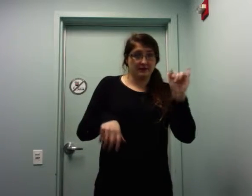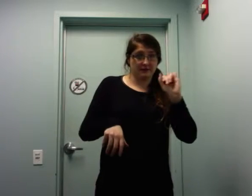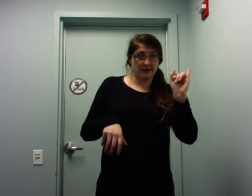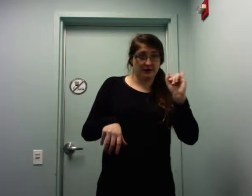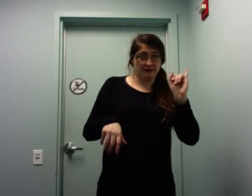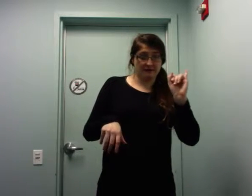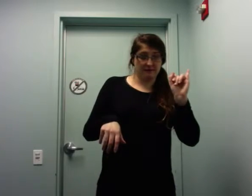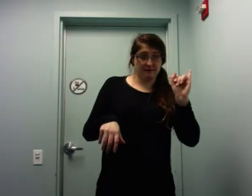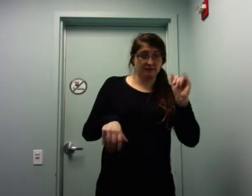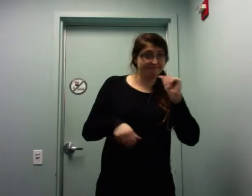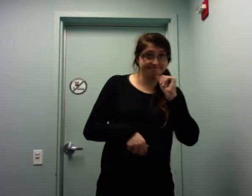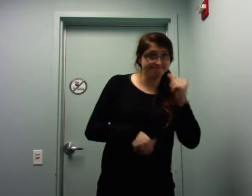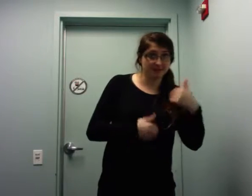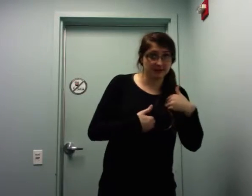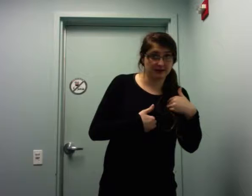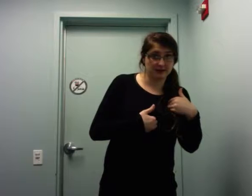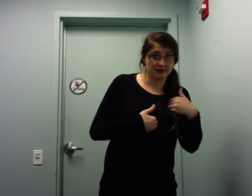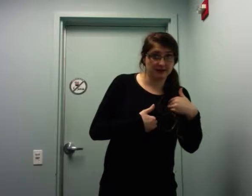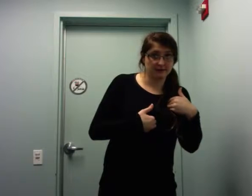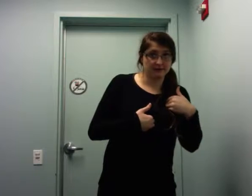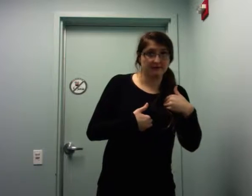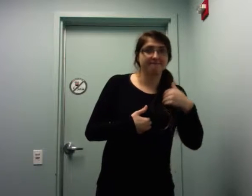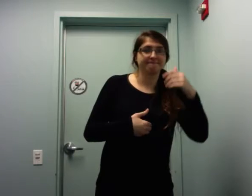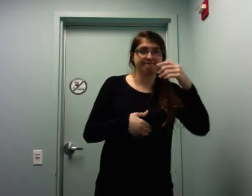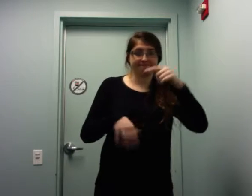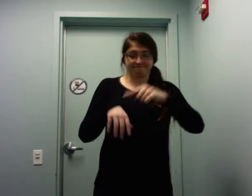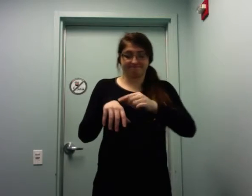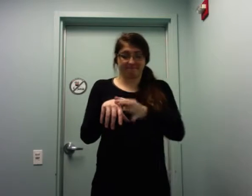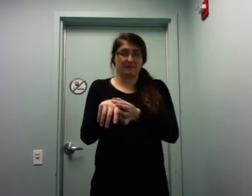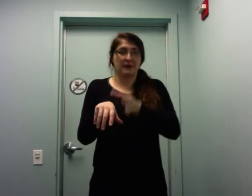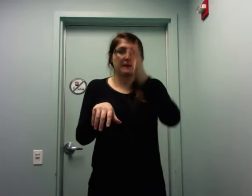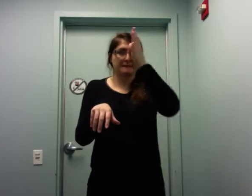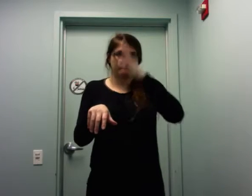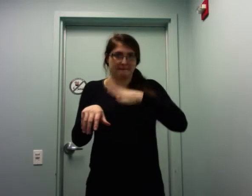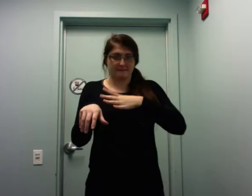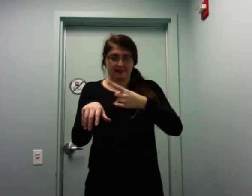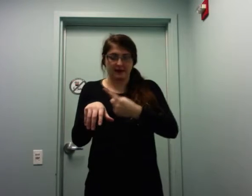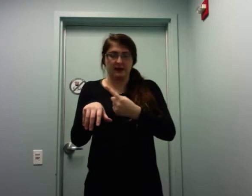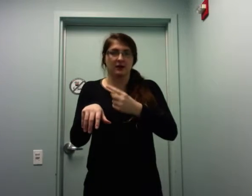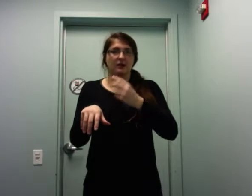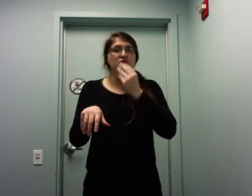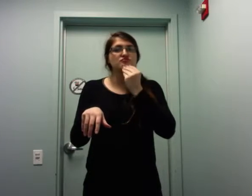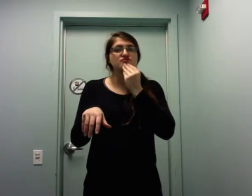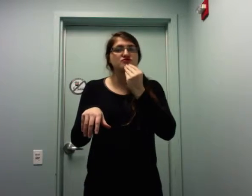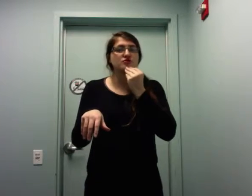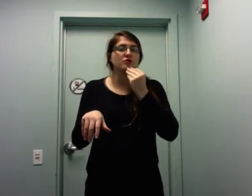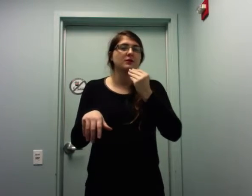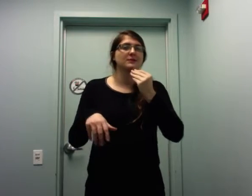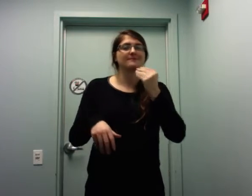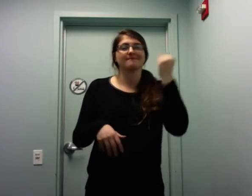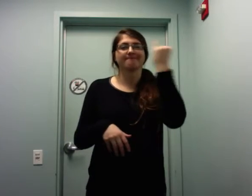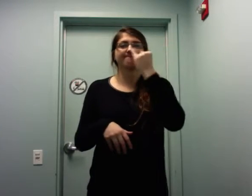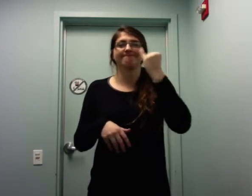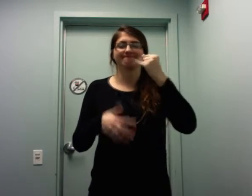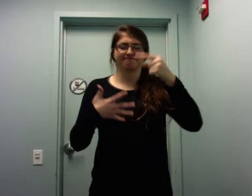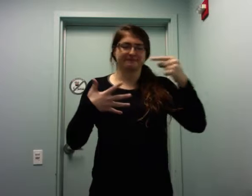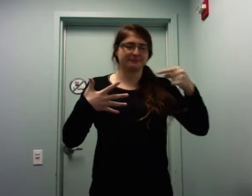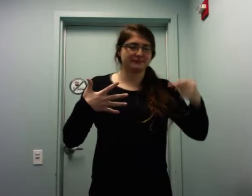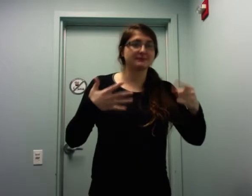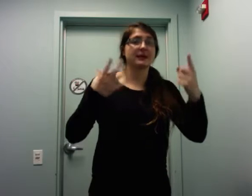develop Kaposi sarcoma are men over age 55 of Jewish or Italian ancestry. However, in people